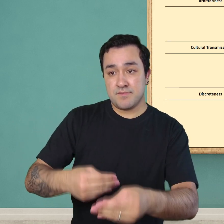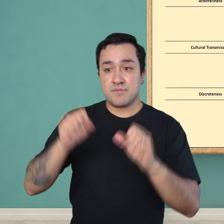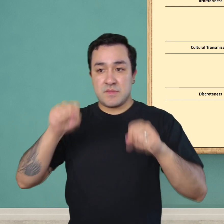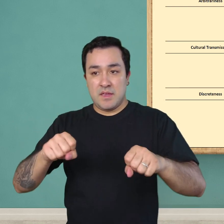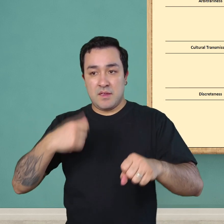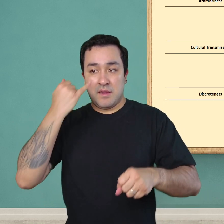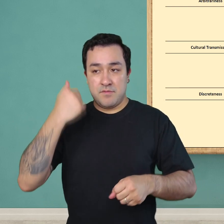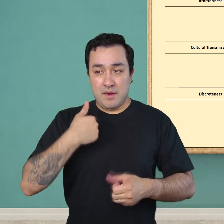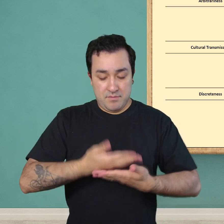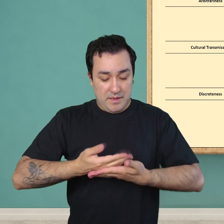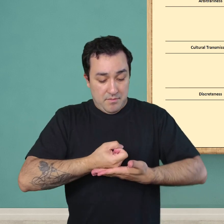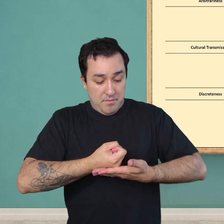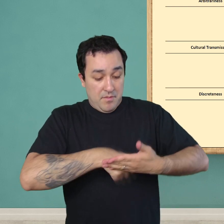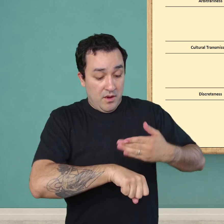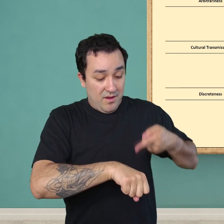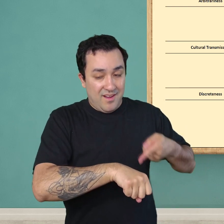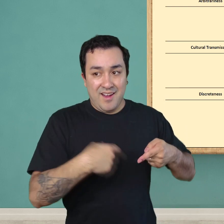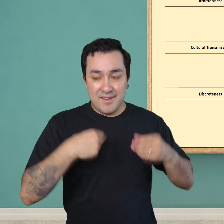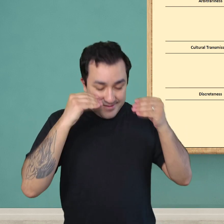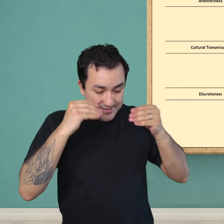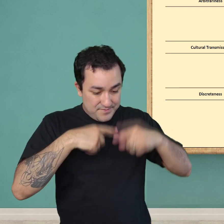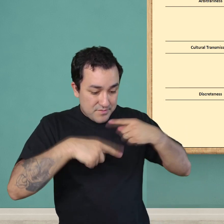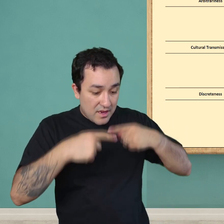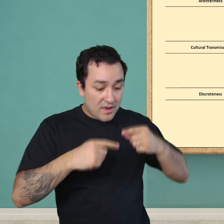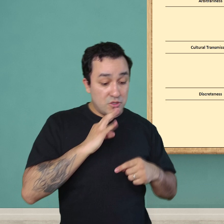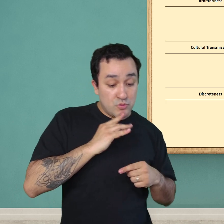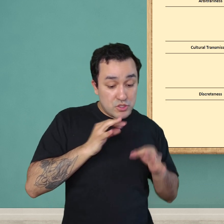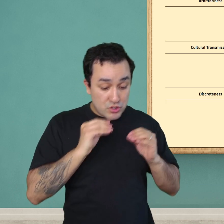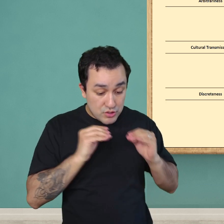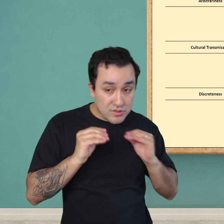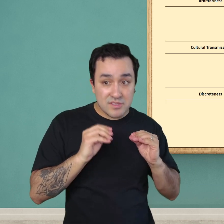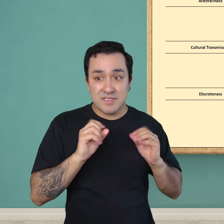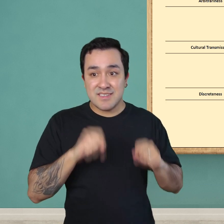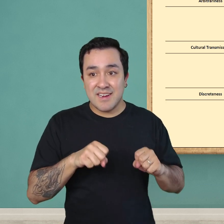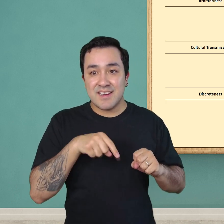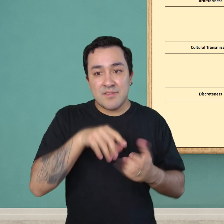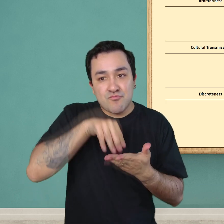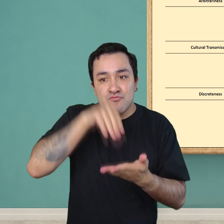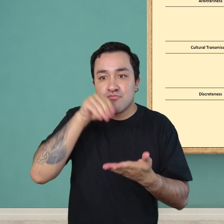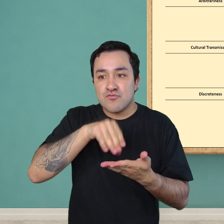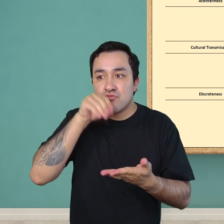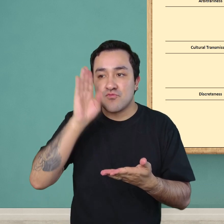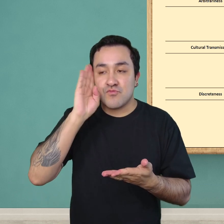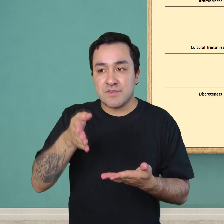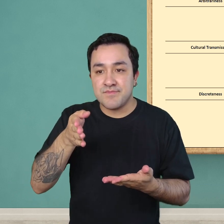be passed down naturally. If I have a baby, I can expose them to the language and they will acquire it.